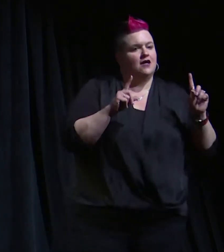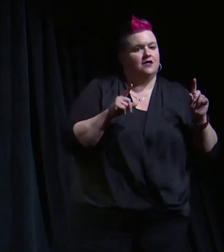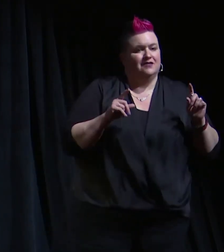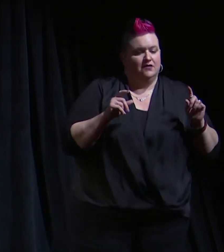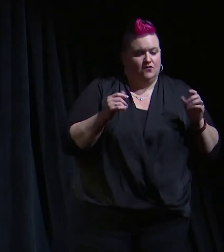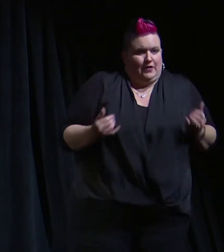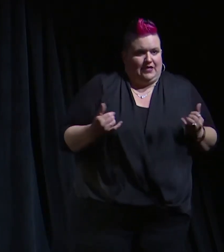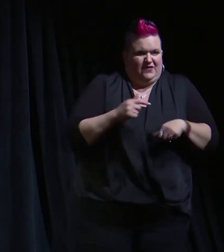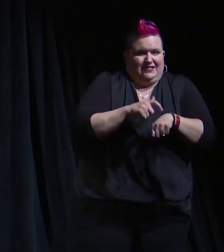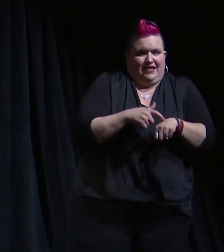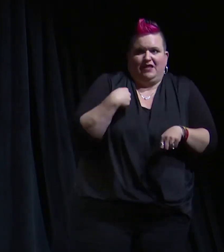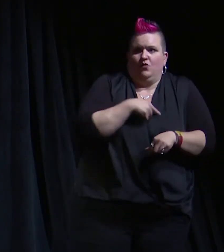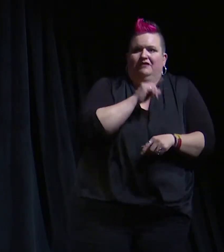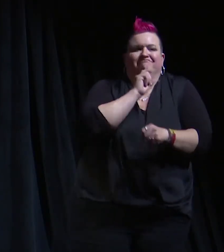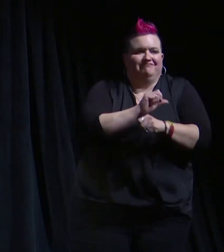we're living in.